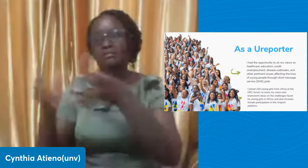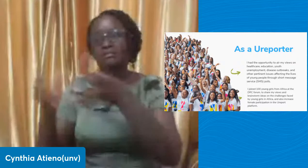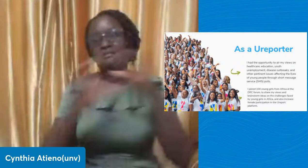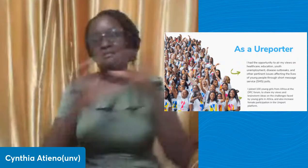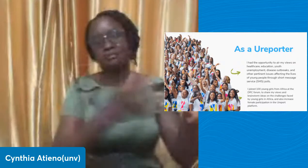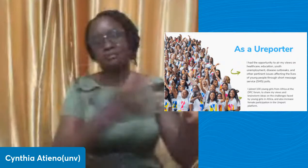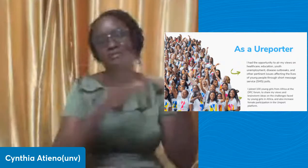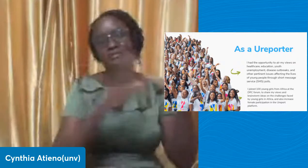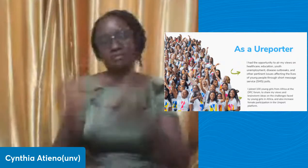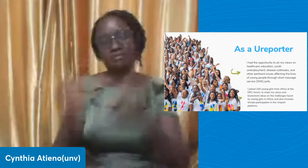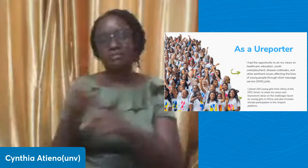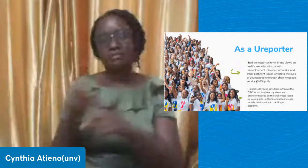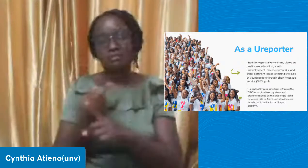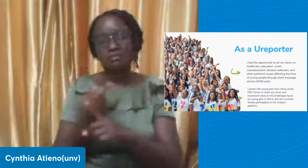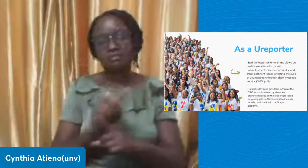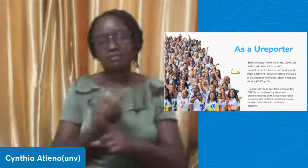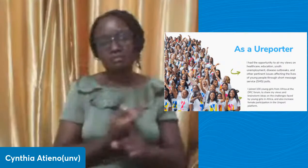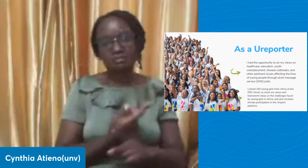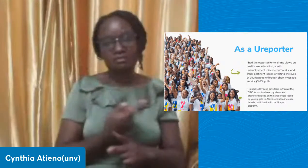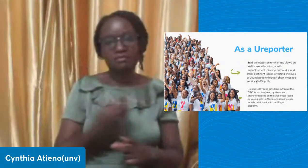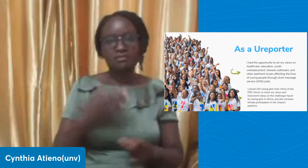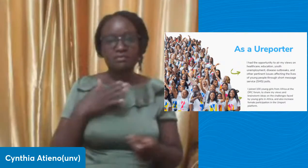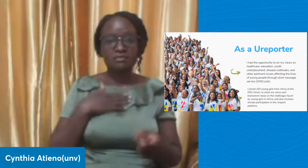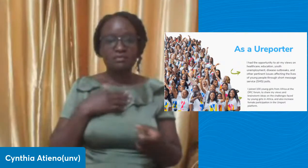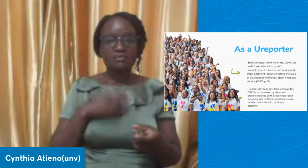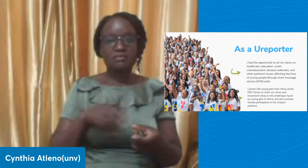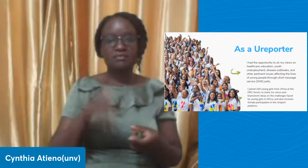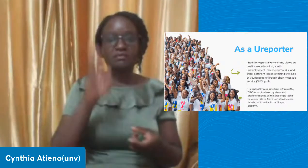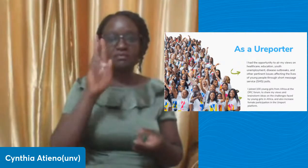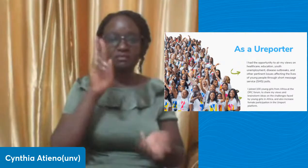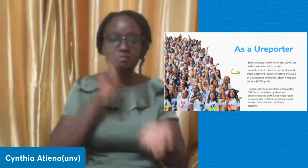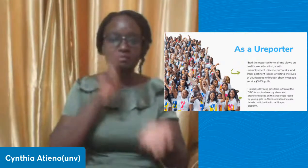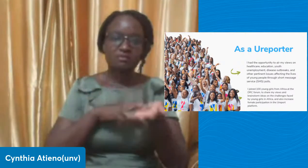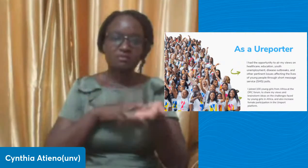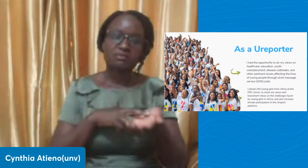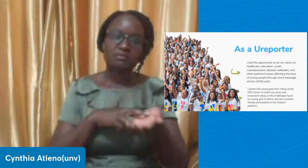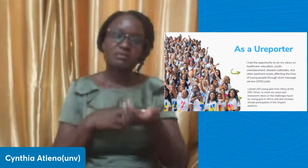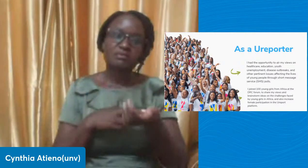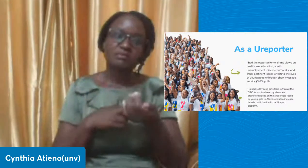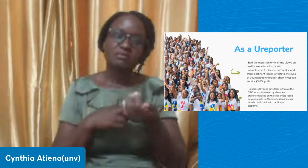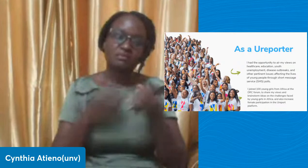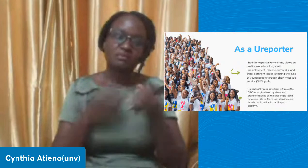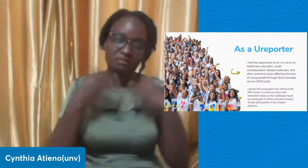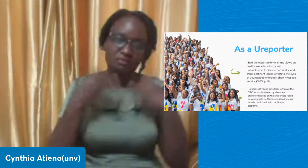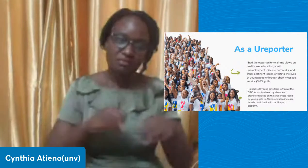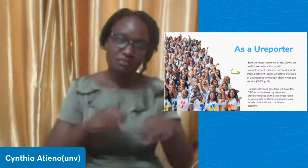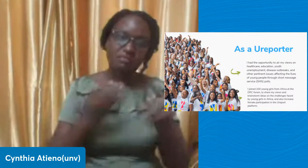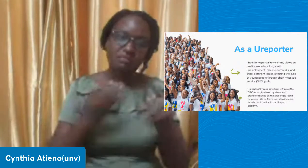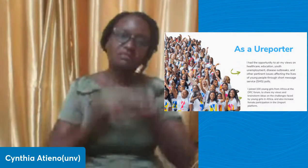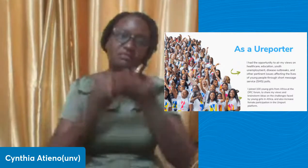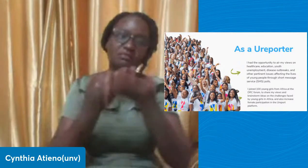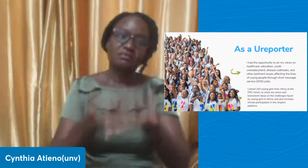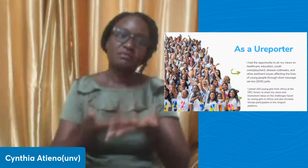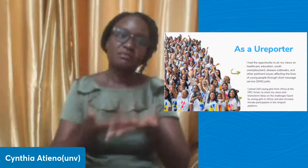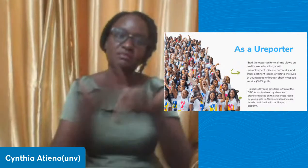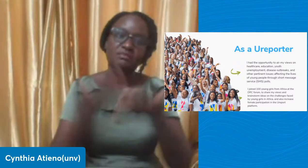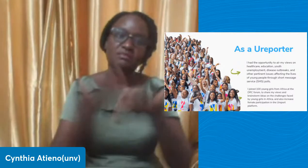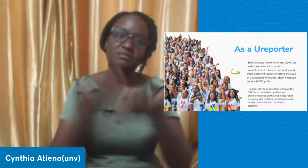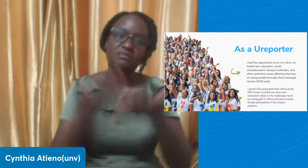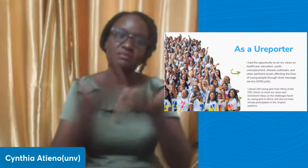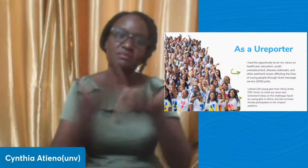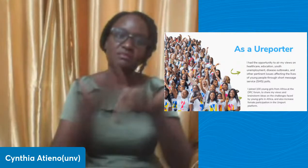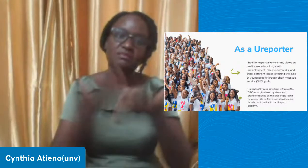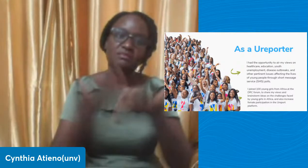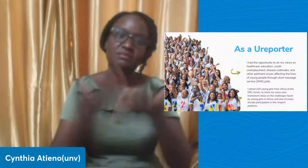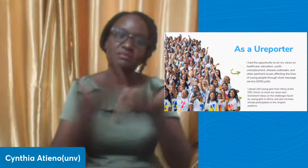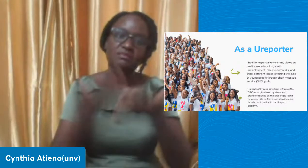reporter, I've had the opportunity to air my views about healthcare, education, youth, unemployment, disease